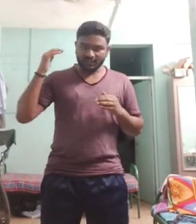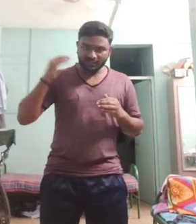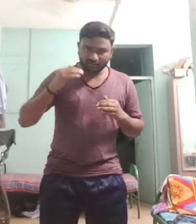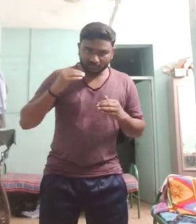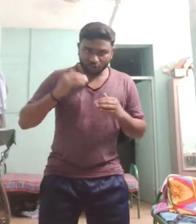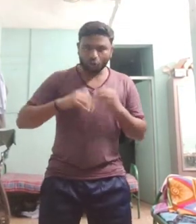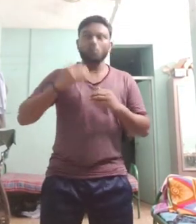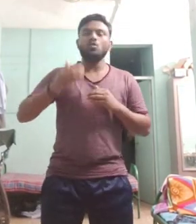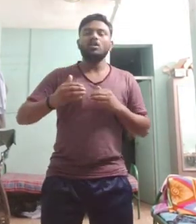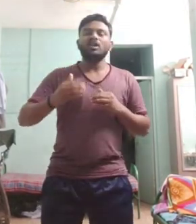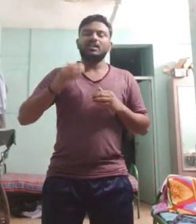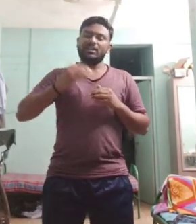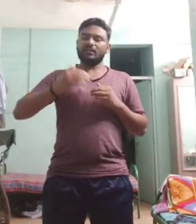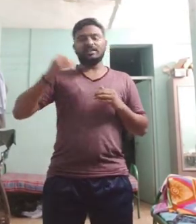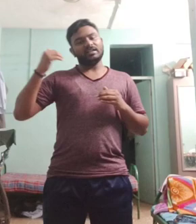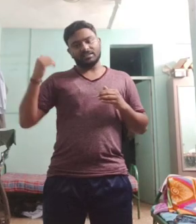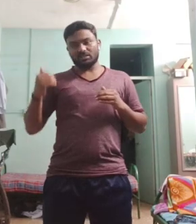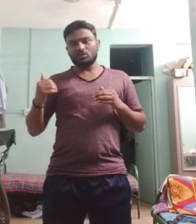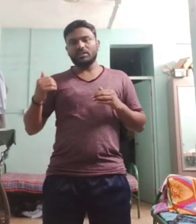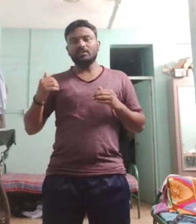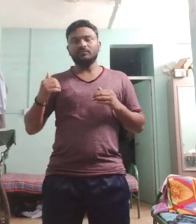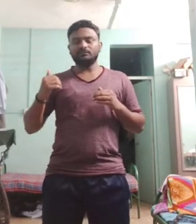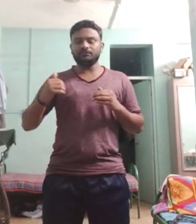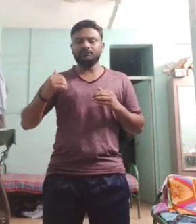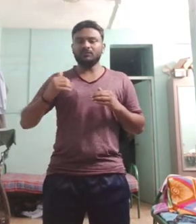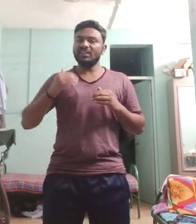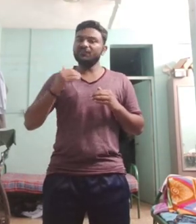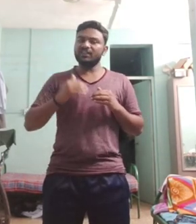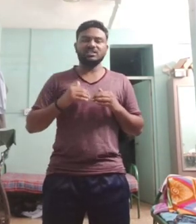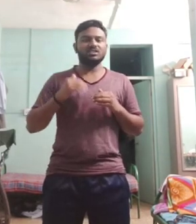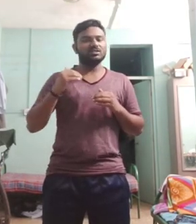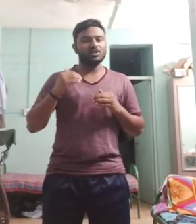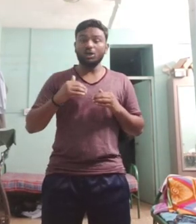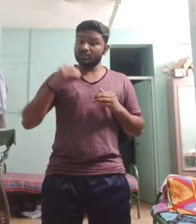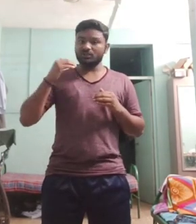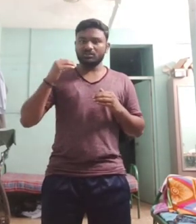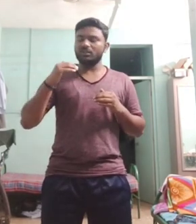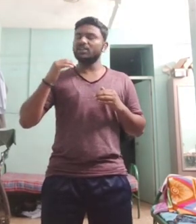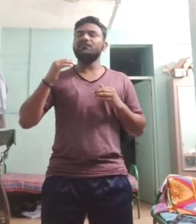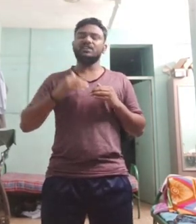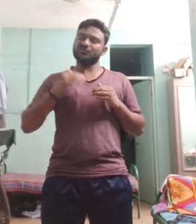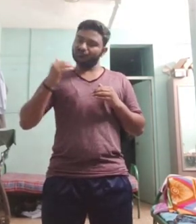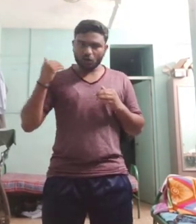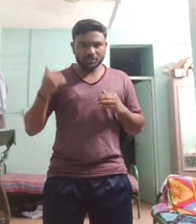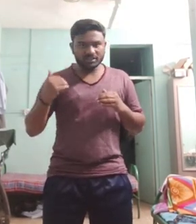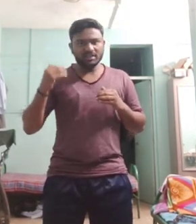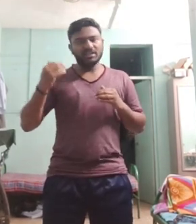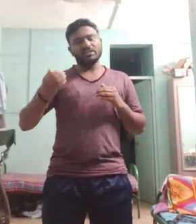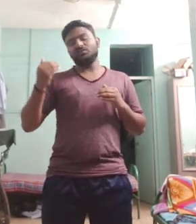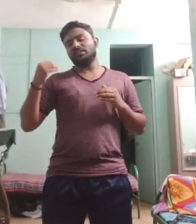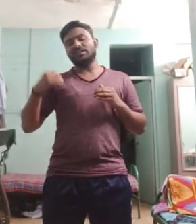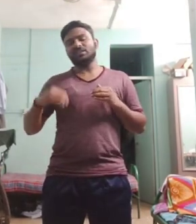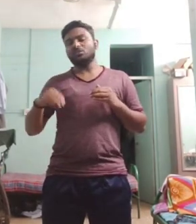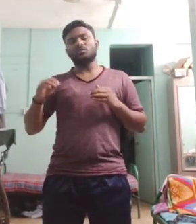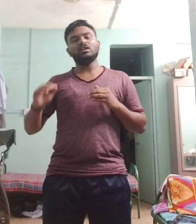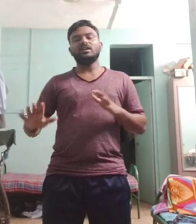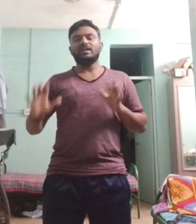get true, it will get executed. If it is not, if it is false, it will get into the